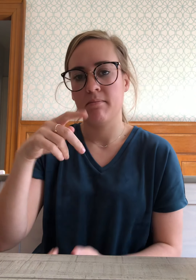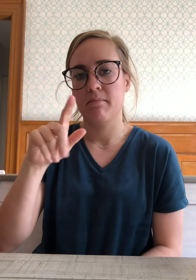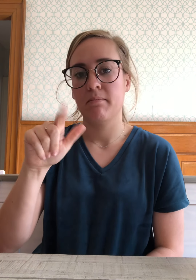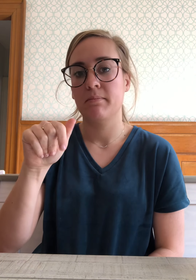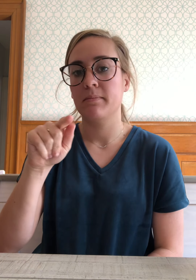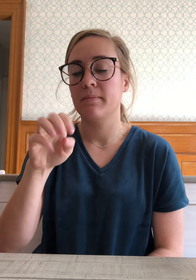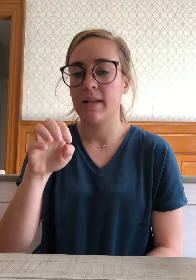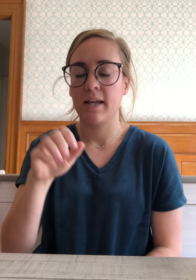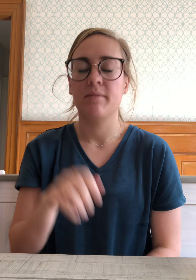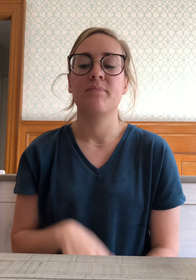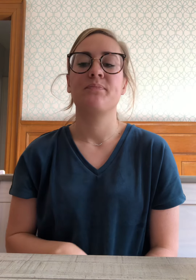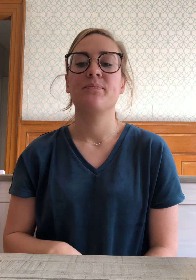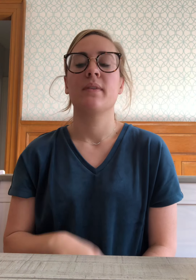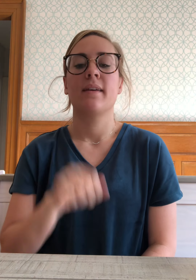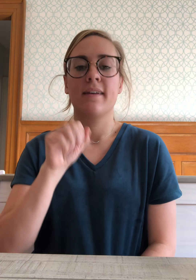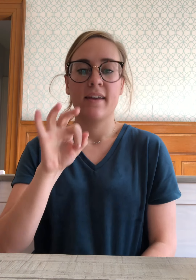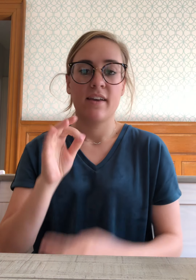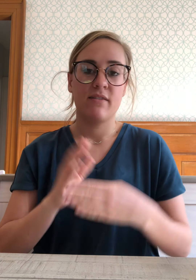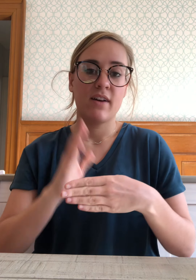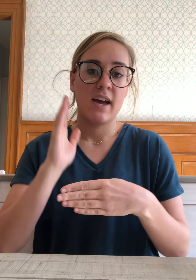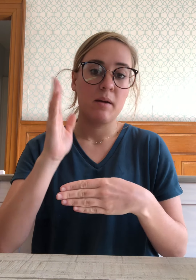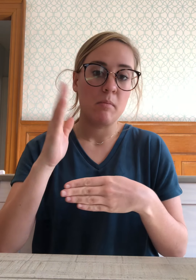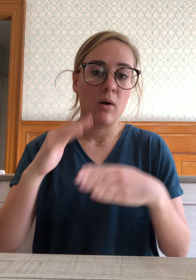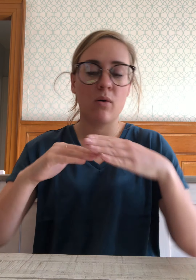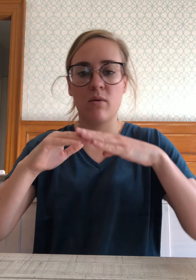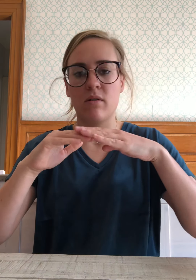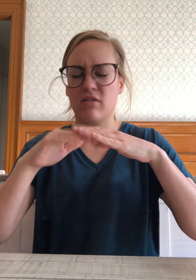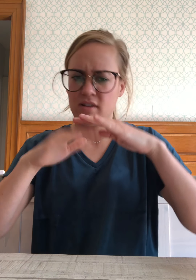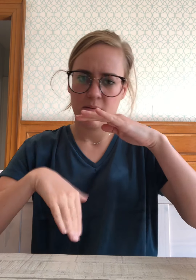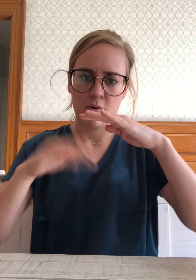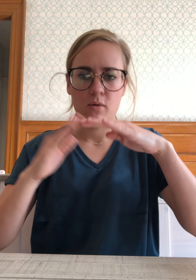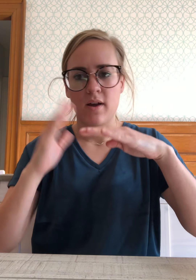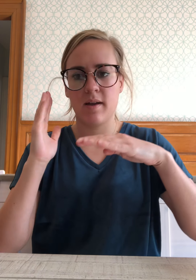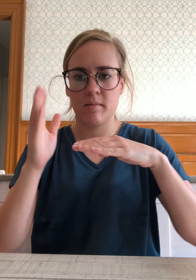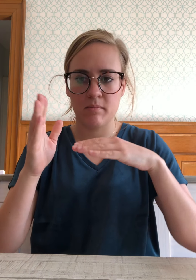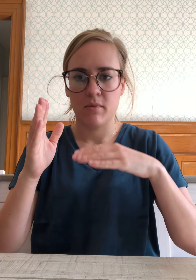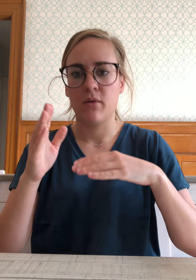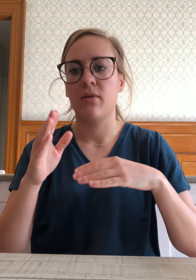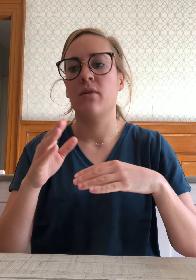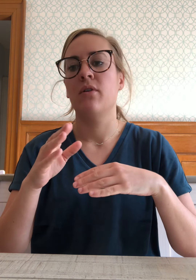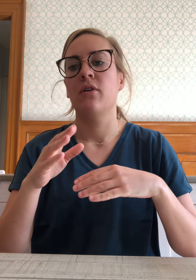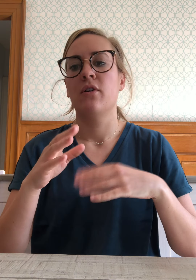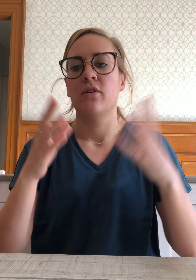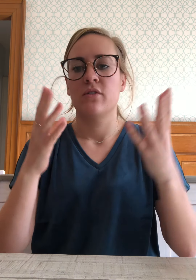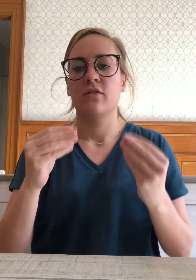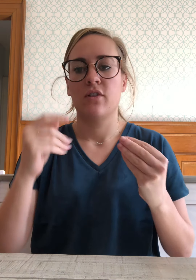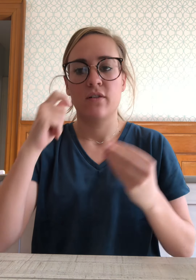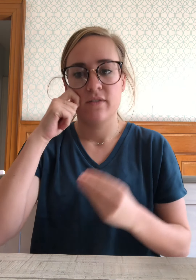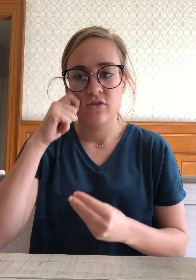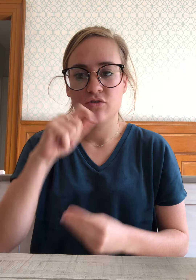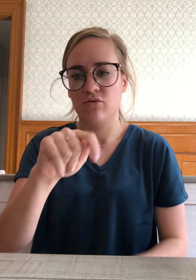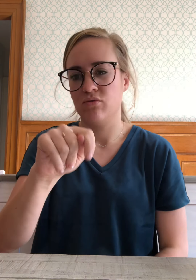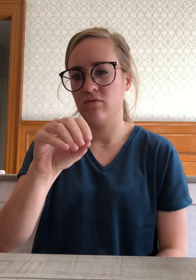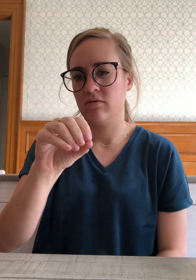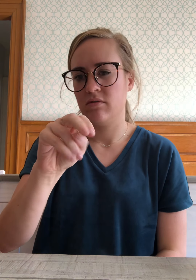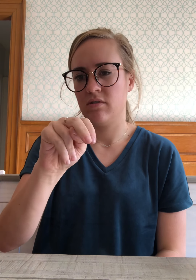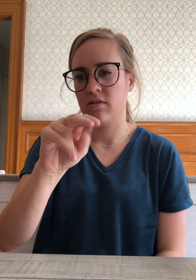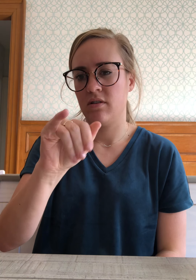or hypertonicity of the soft tissue, and caution using them when there's